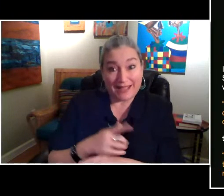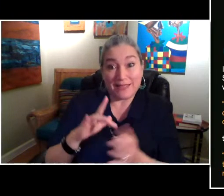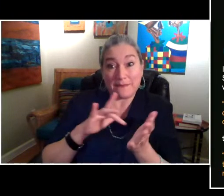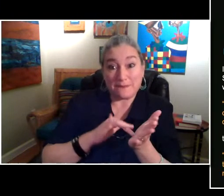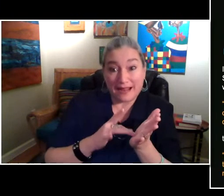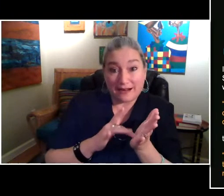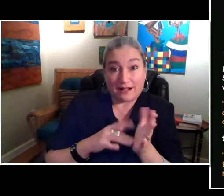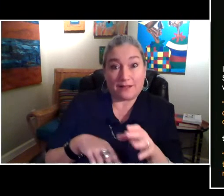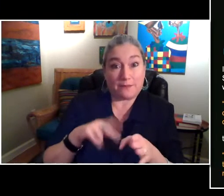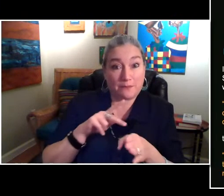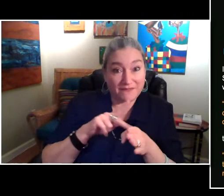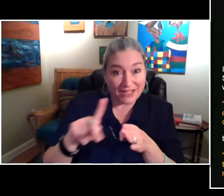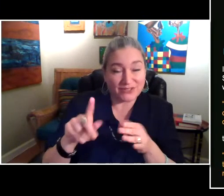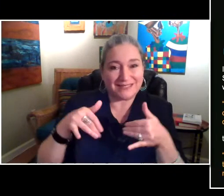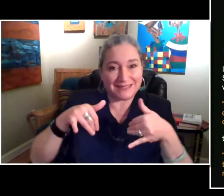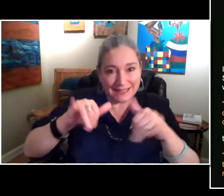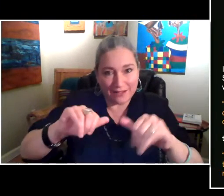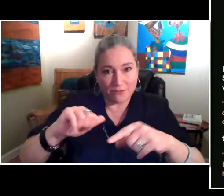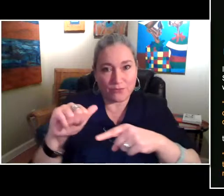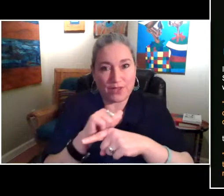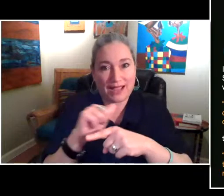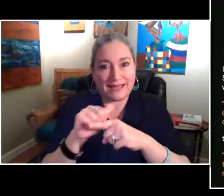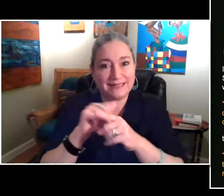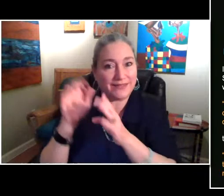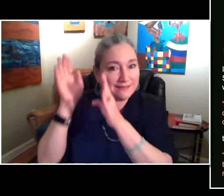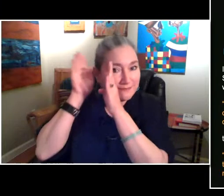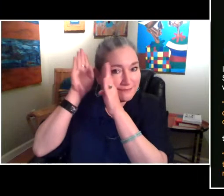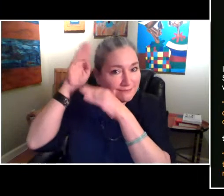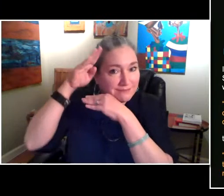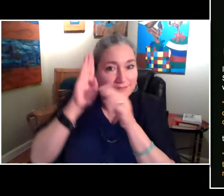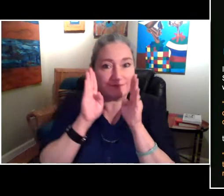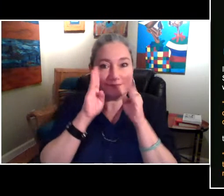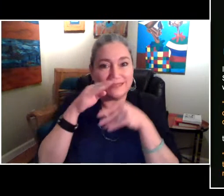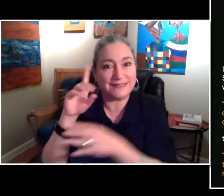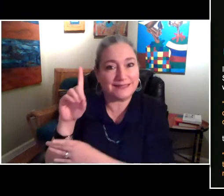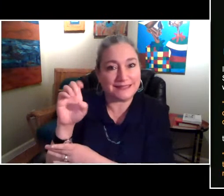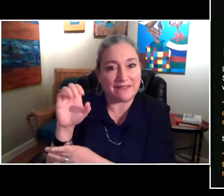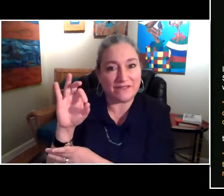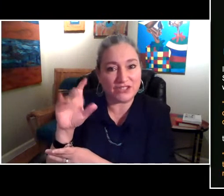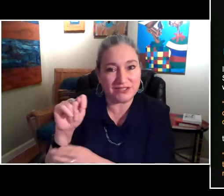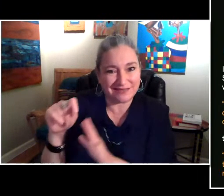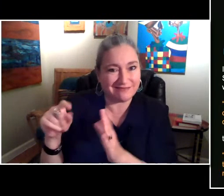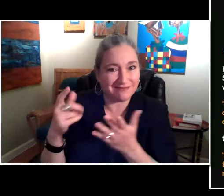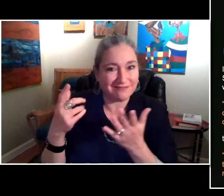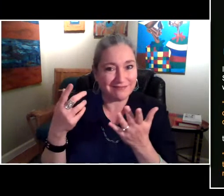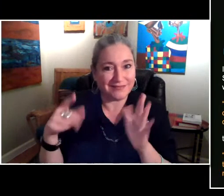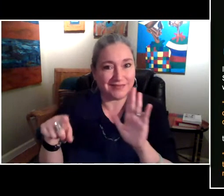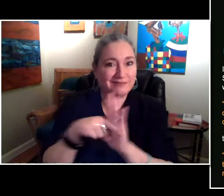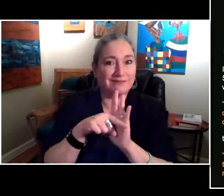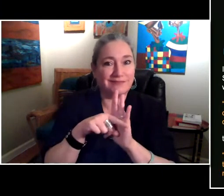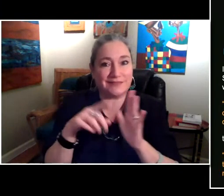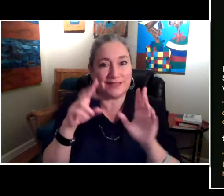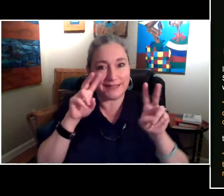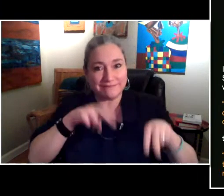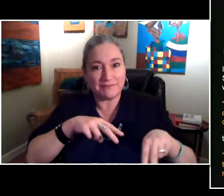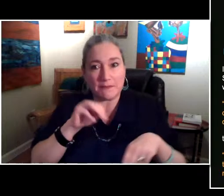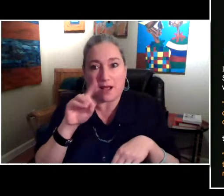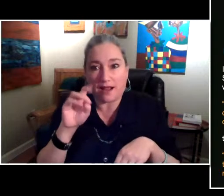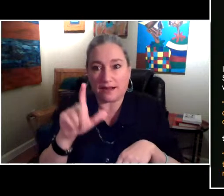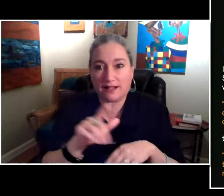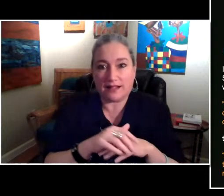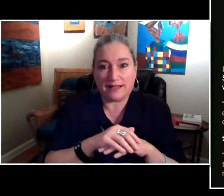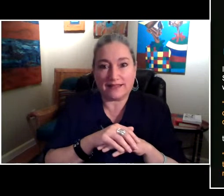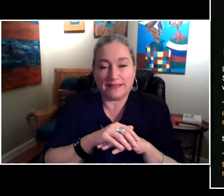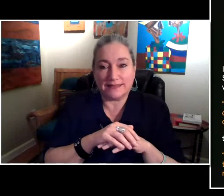it, he had to sacrifice that for the oral method. And this letter was saved in CAD